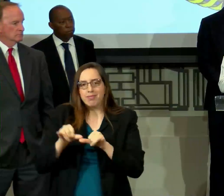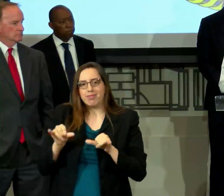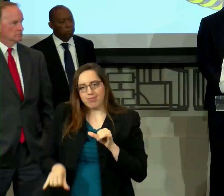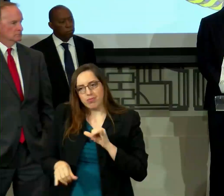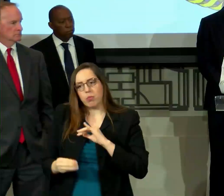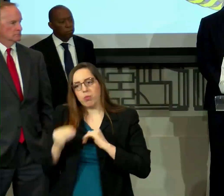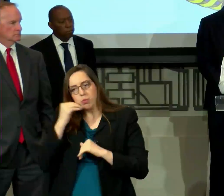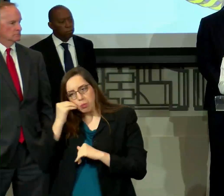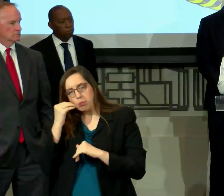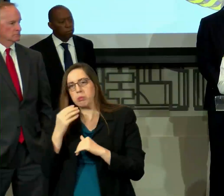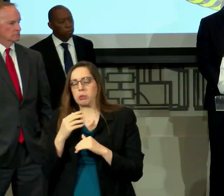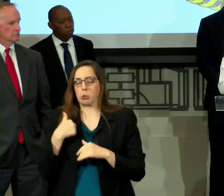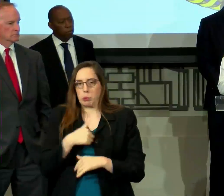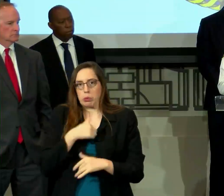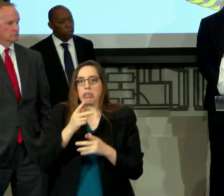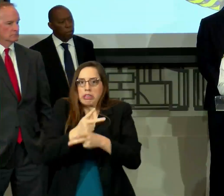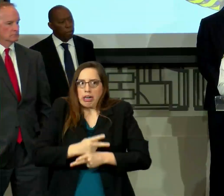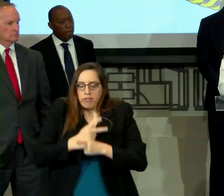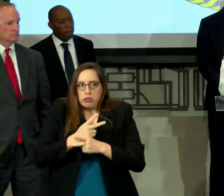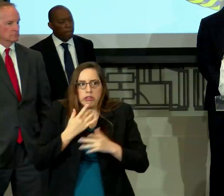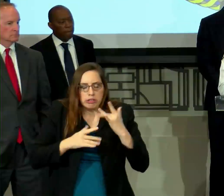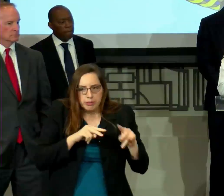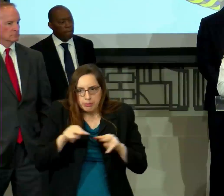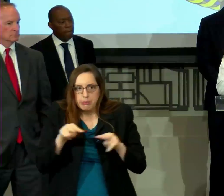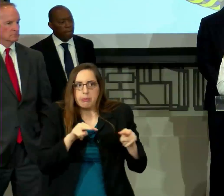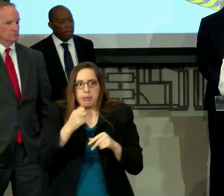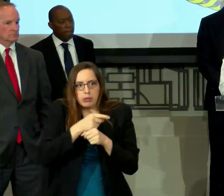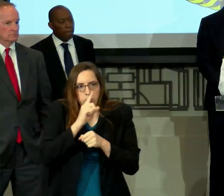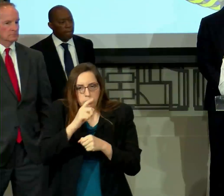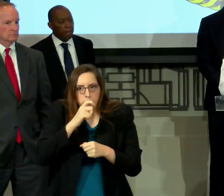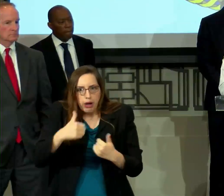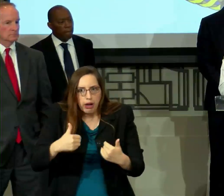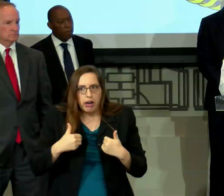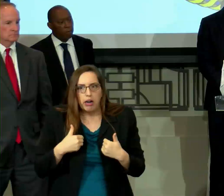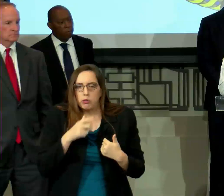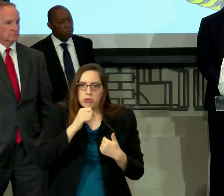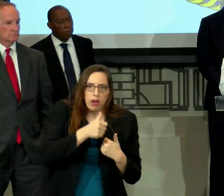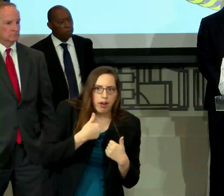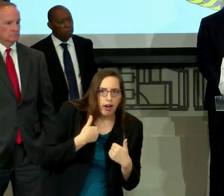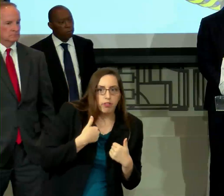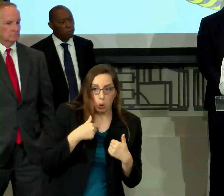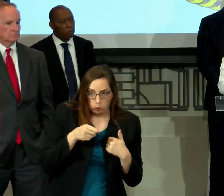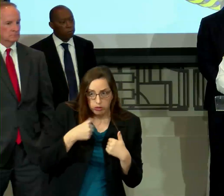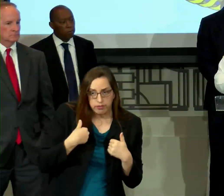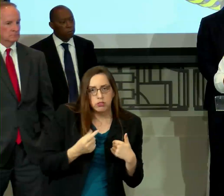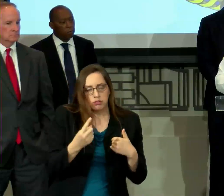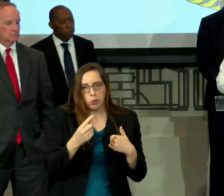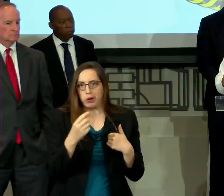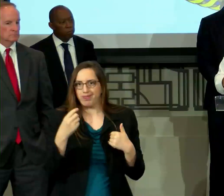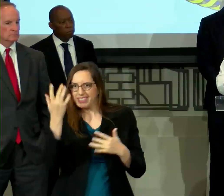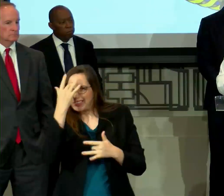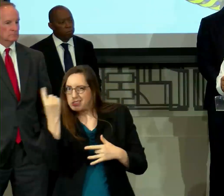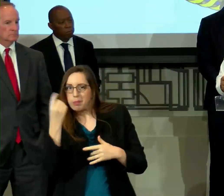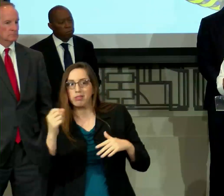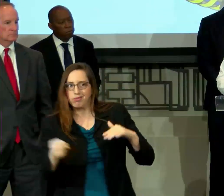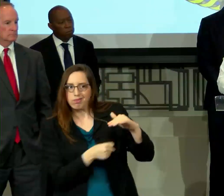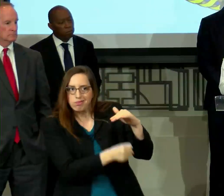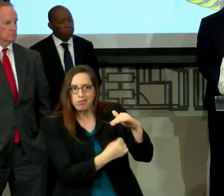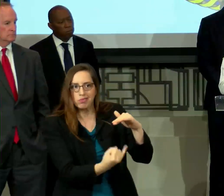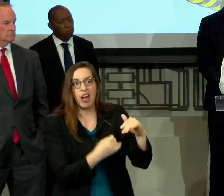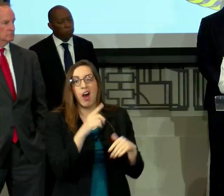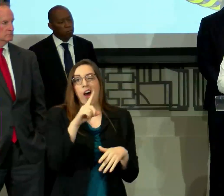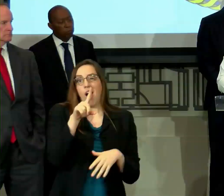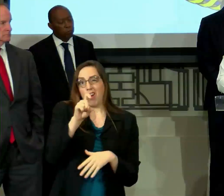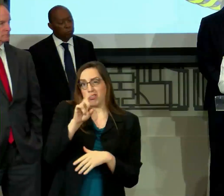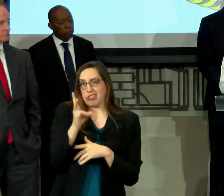taking a very cautious approach, a very conservative approach with our personnel when we put them into quarantine. We have about 176, and